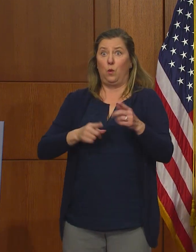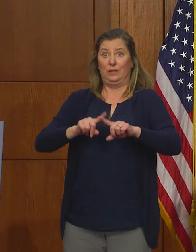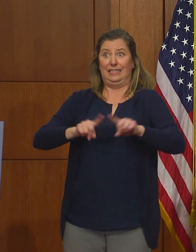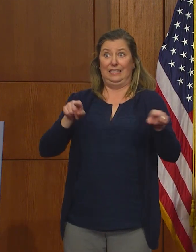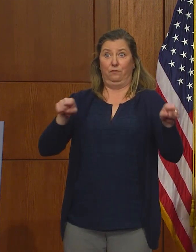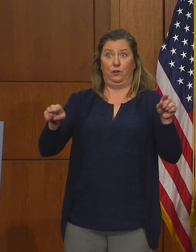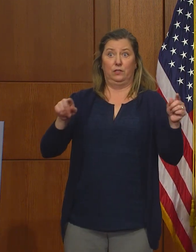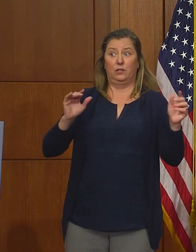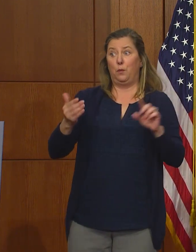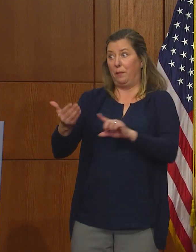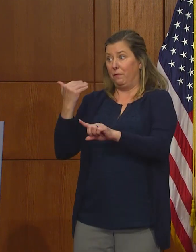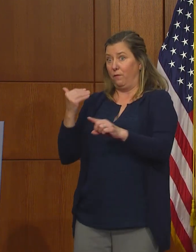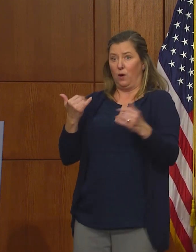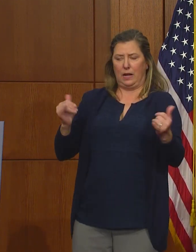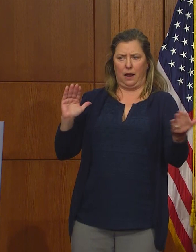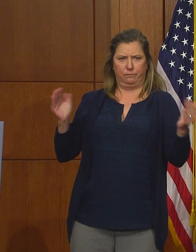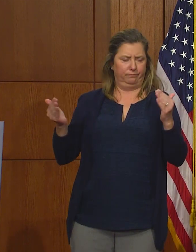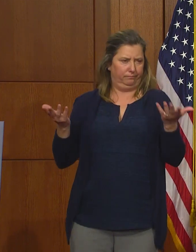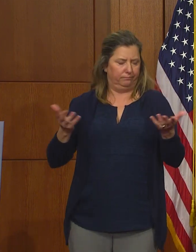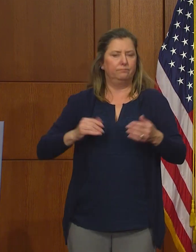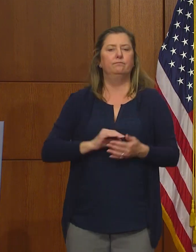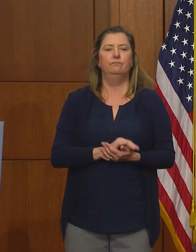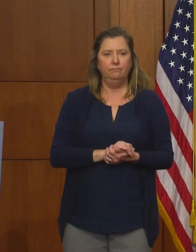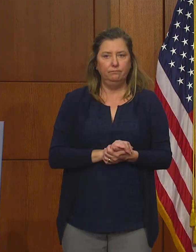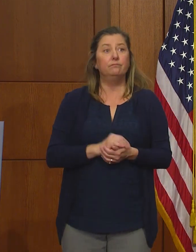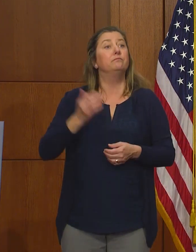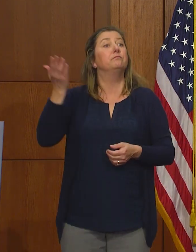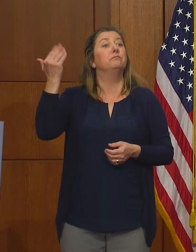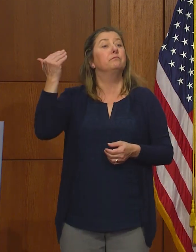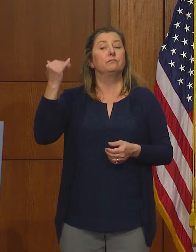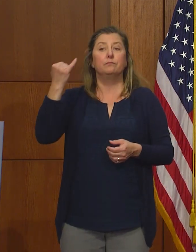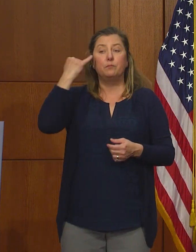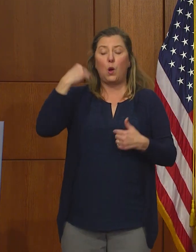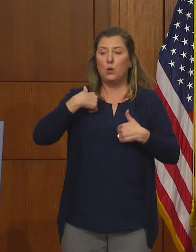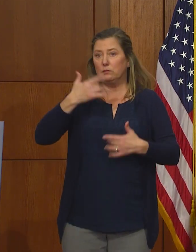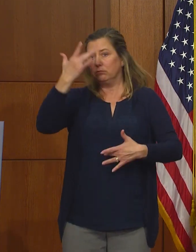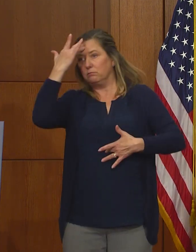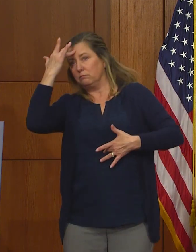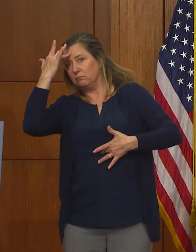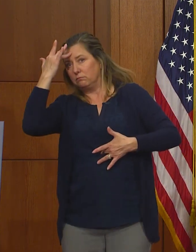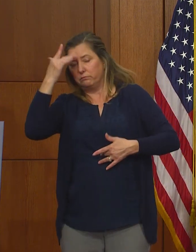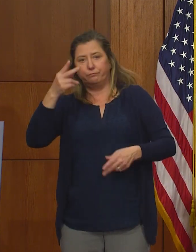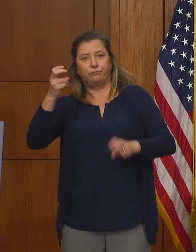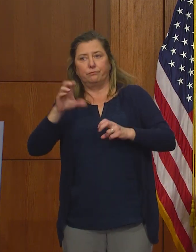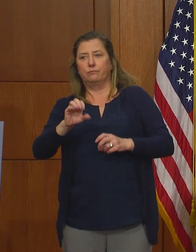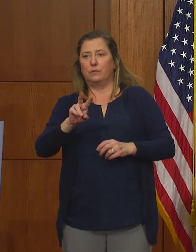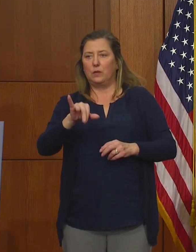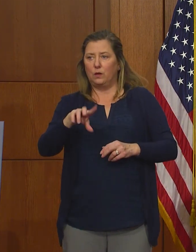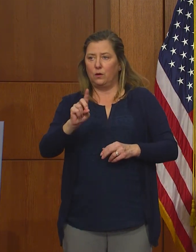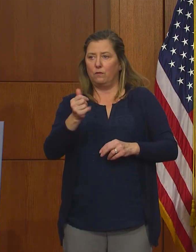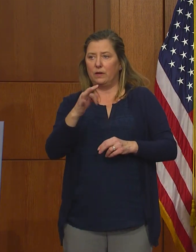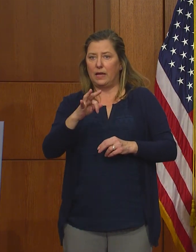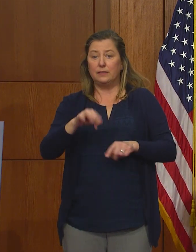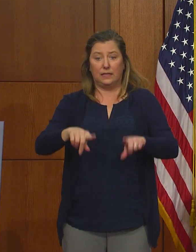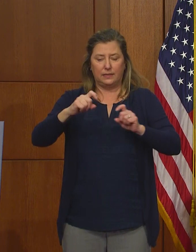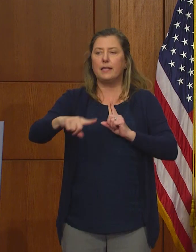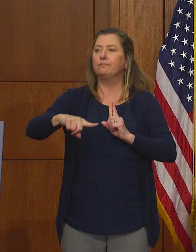the methodology before? Before, if I came down with COVID-19 and I got tested